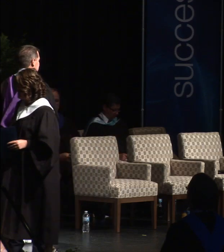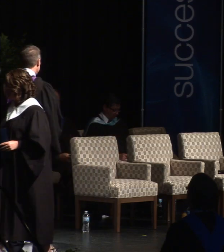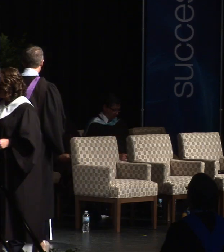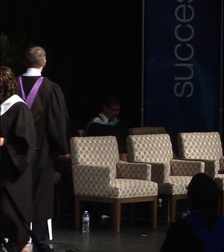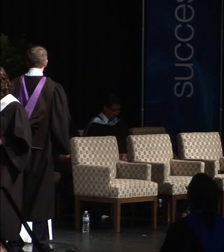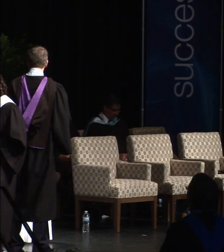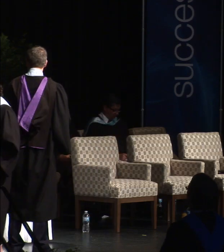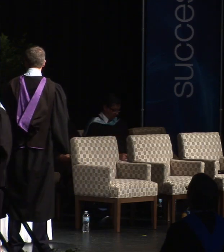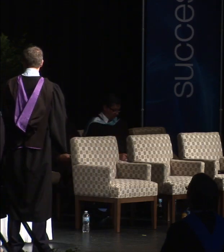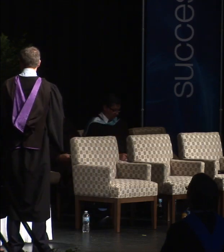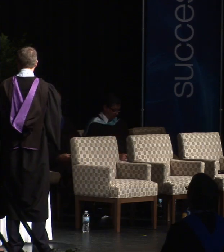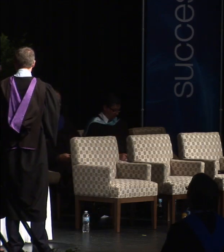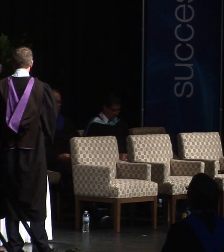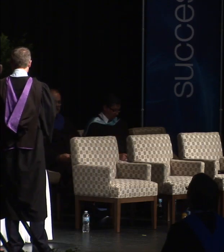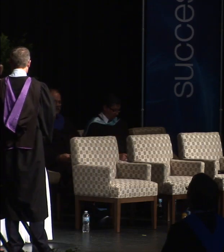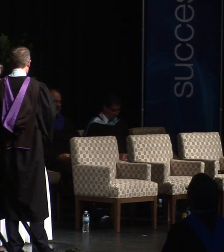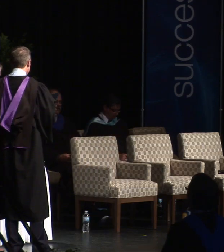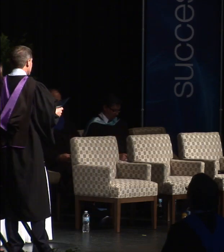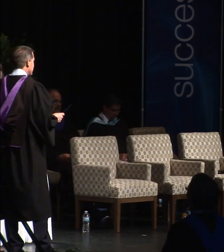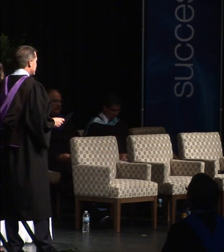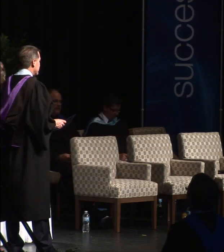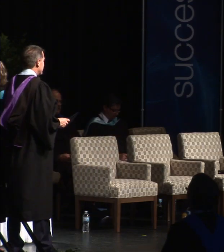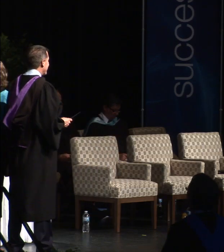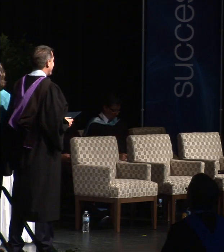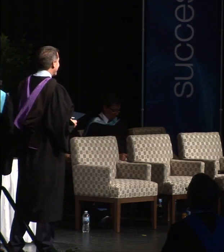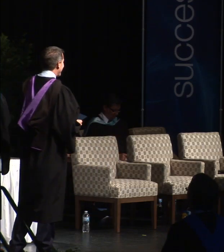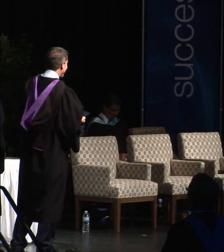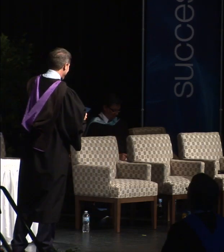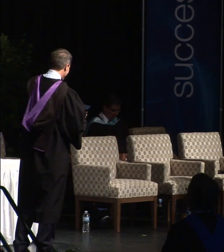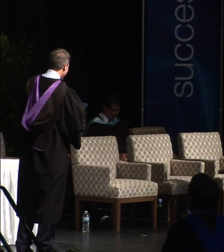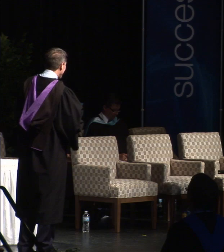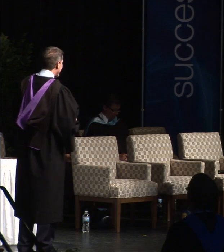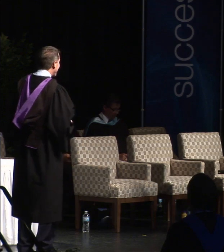Alyssa Nicole Johnston, honors.